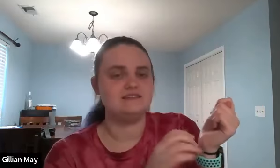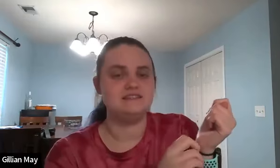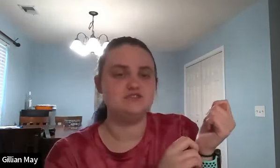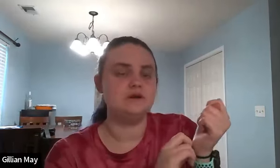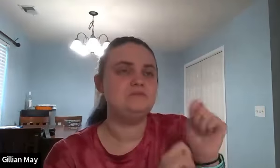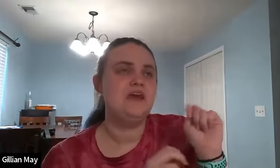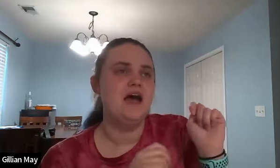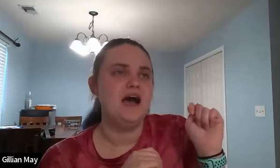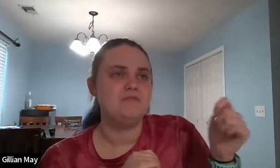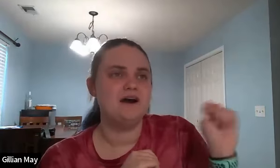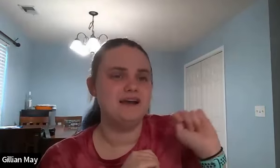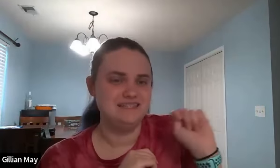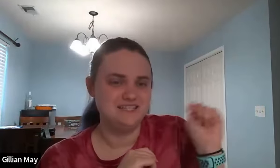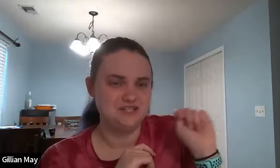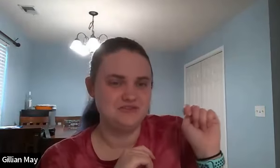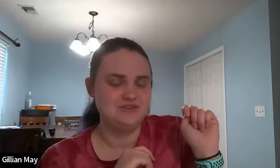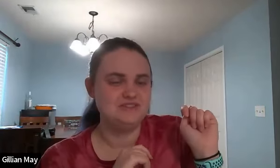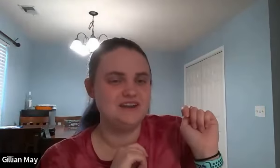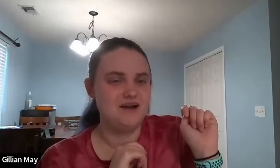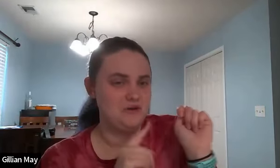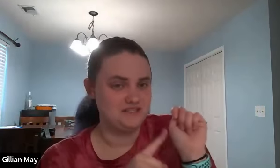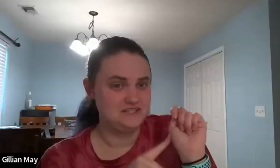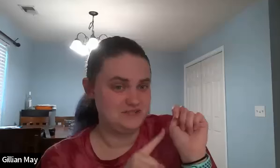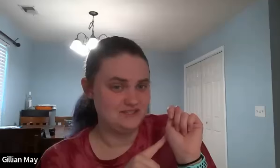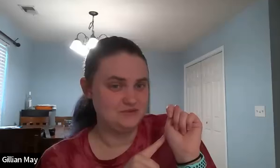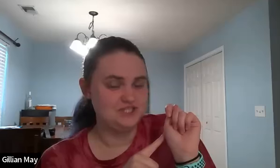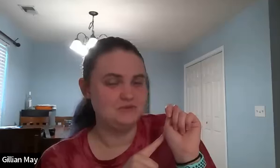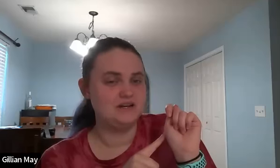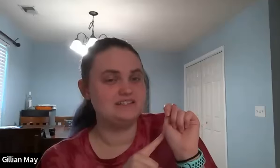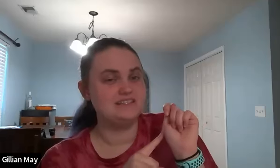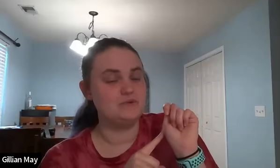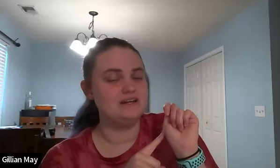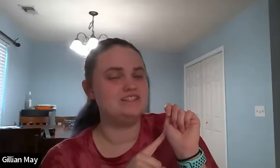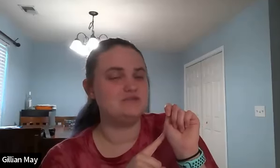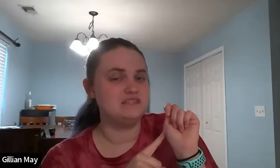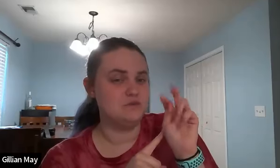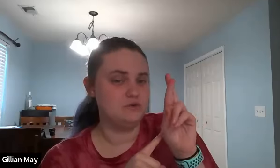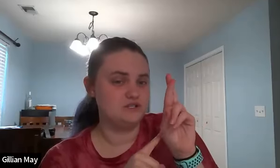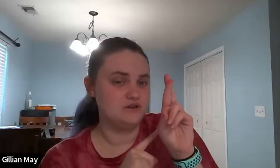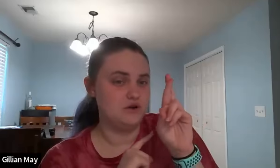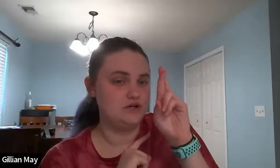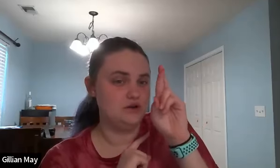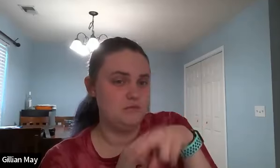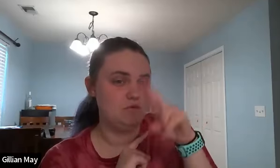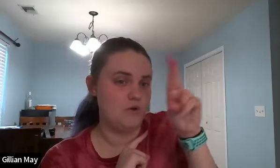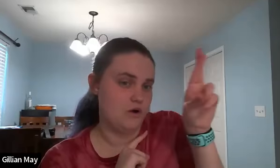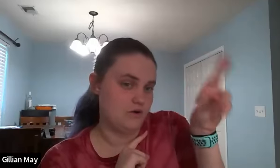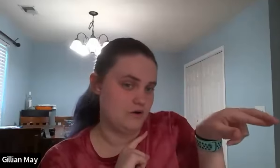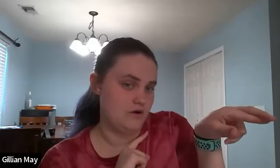this story. My teacher used to not want us to use this one. She wanted us to use this one where it's R and you go